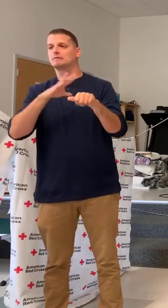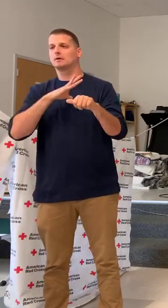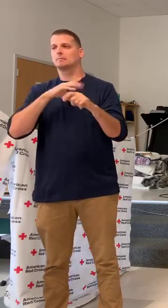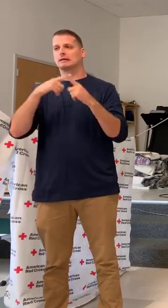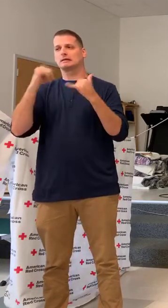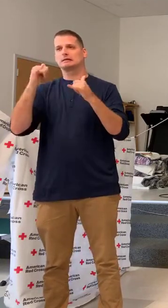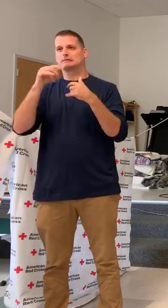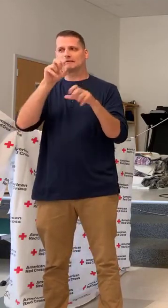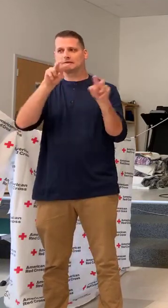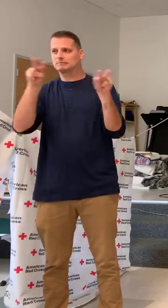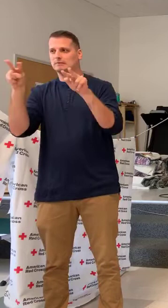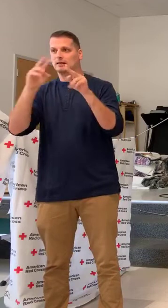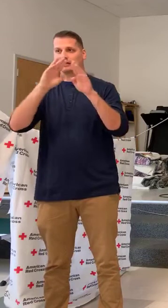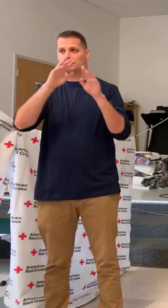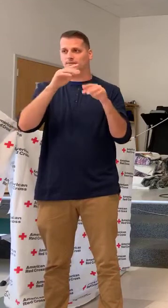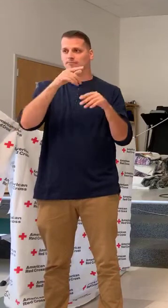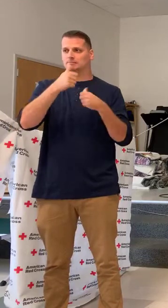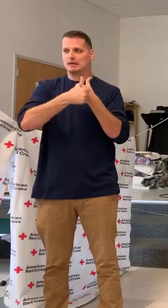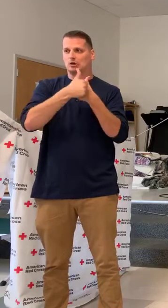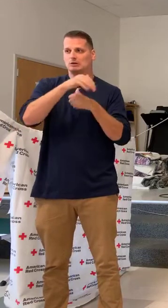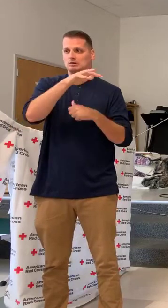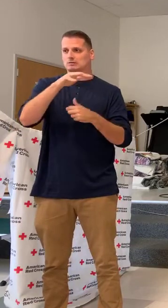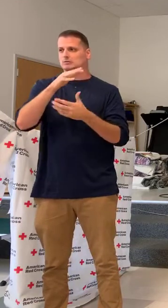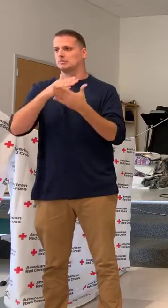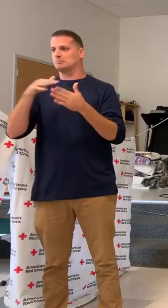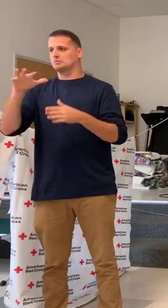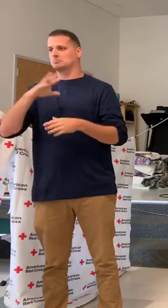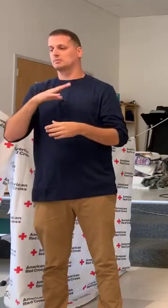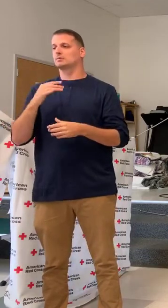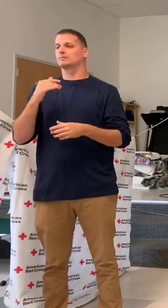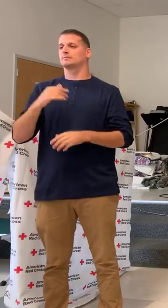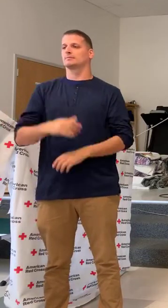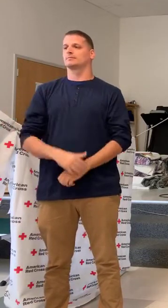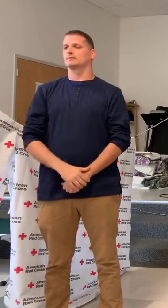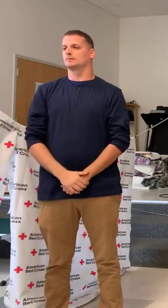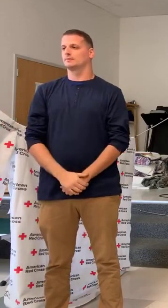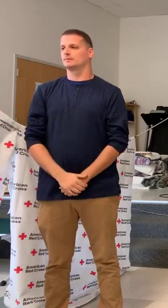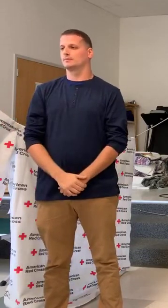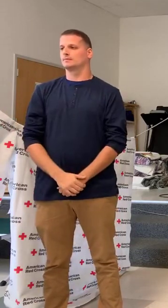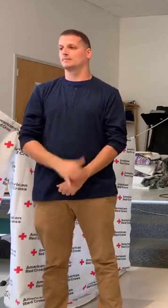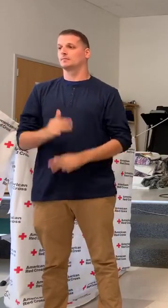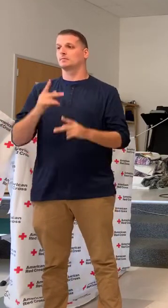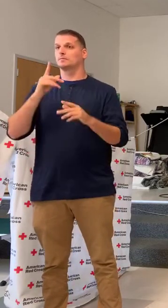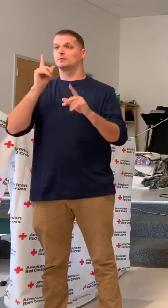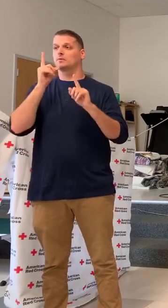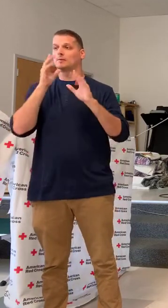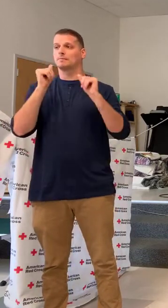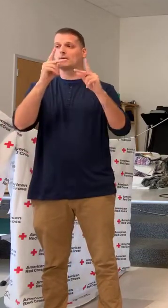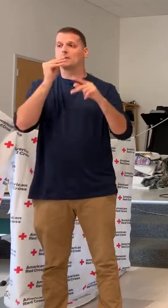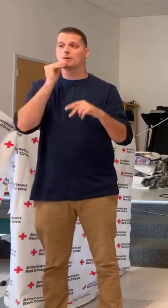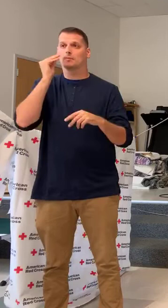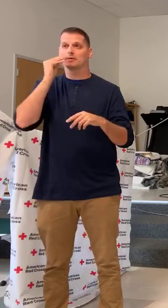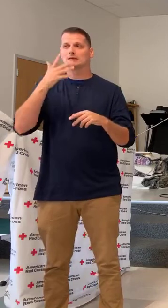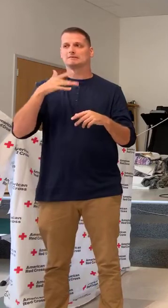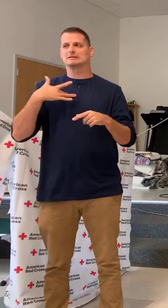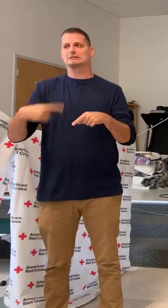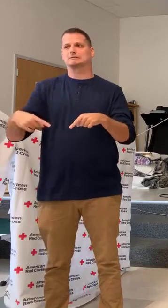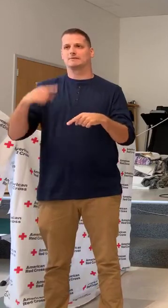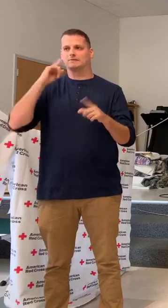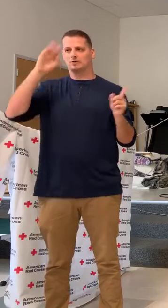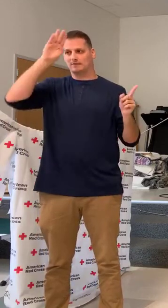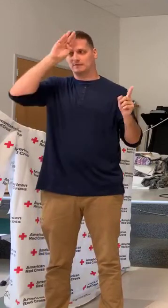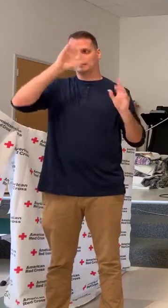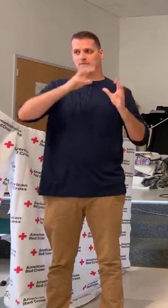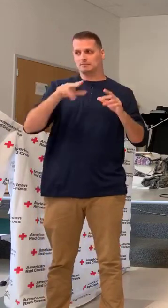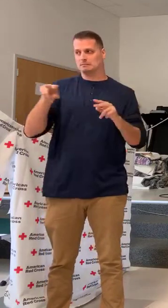So this event tomorrow of letting folks back in is very nerve-wracking for our firefighters, because we know that it's not a safe environment.